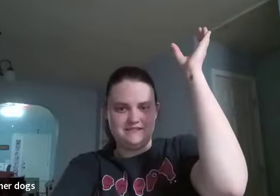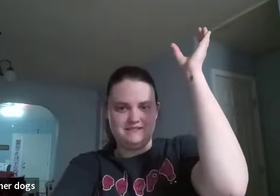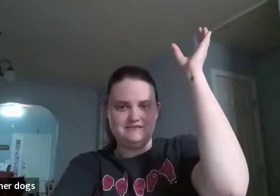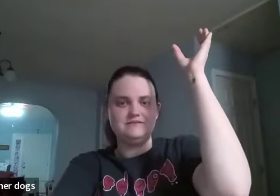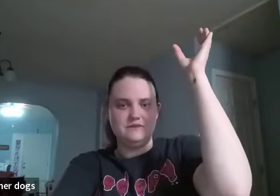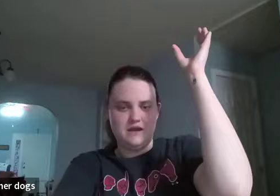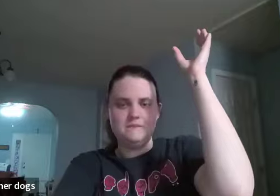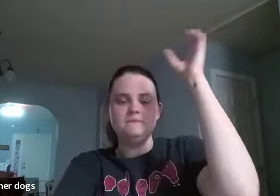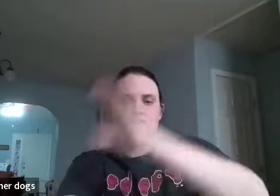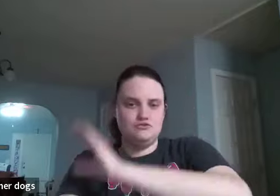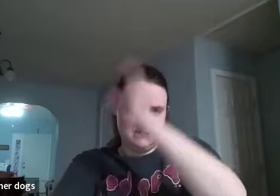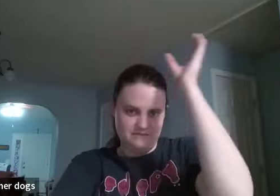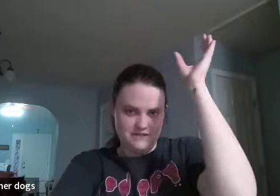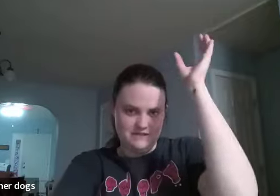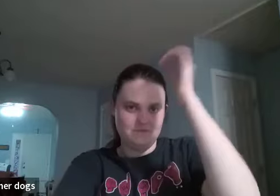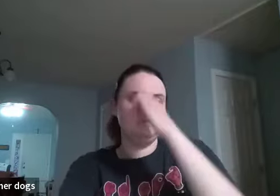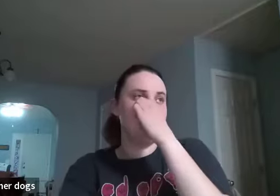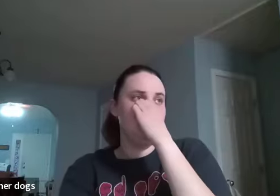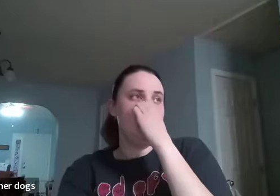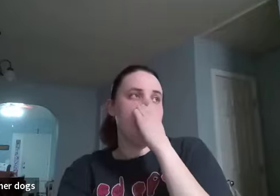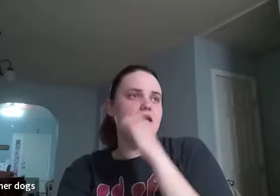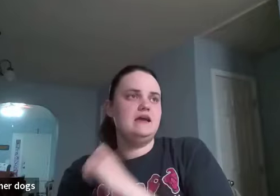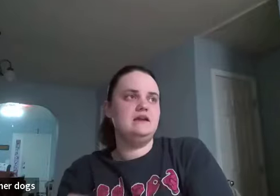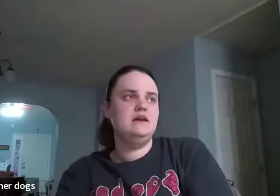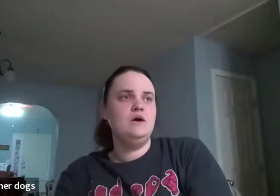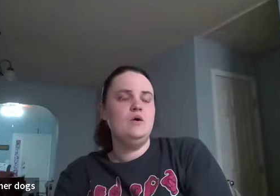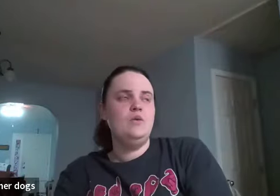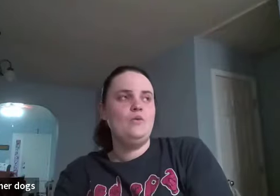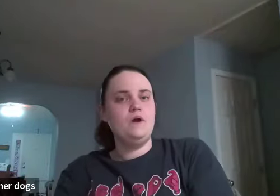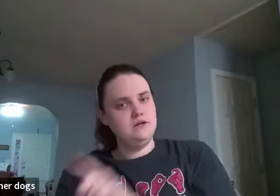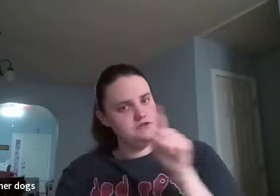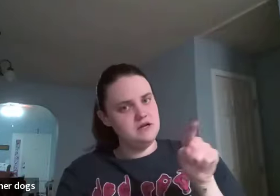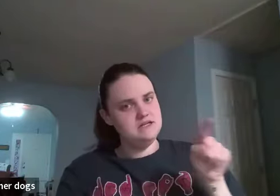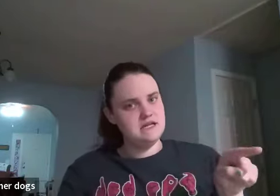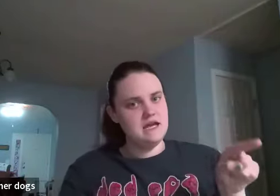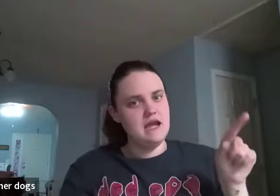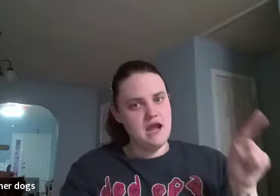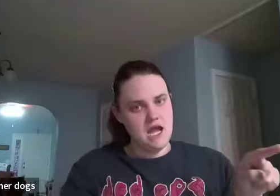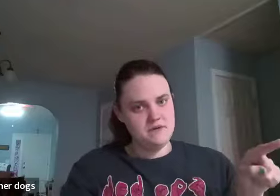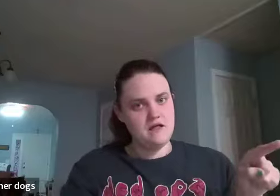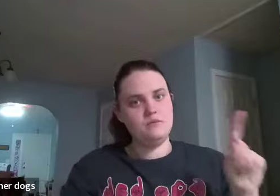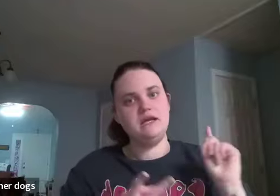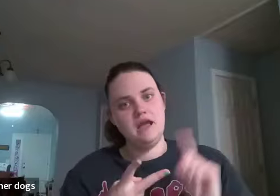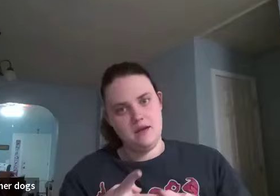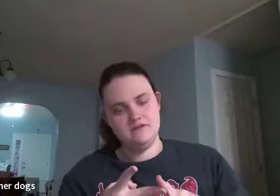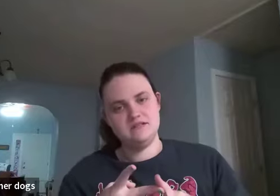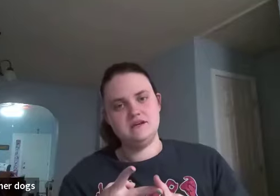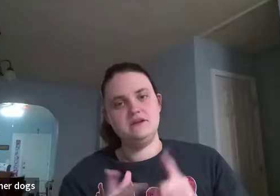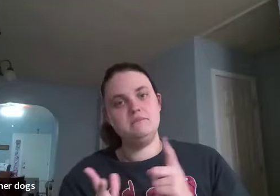Christmas. Okay? Christmas. And when you're trying to say Happy Halloween, Happy Thanksgiving,